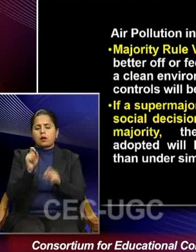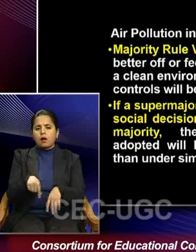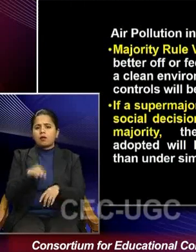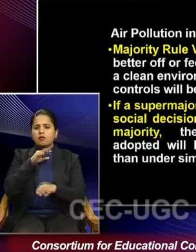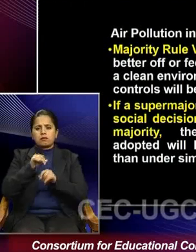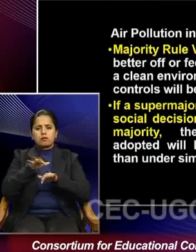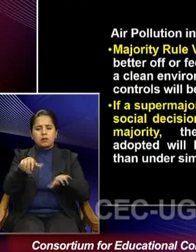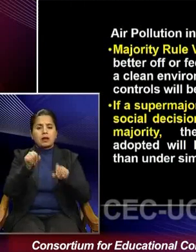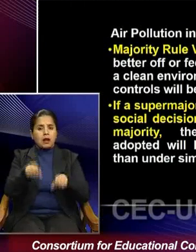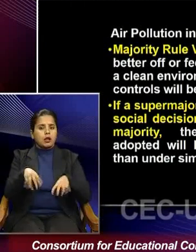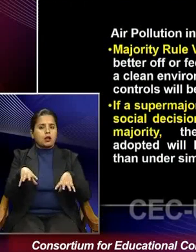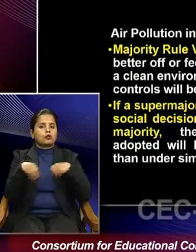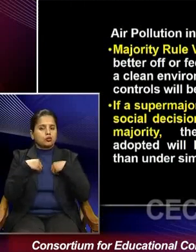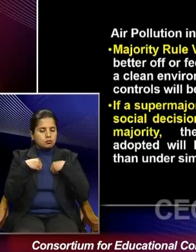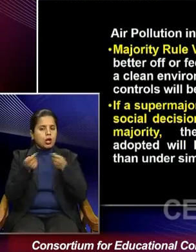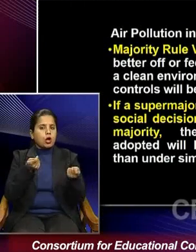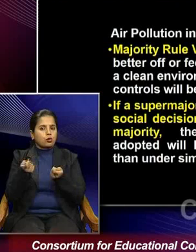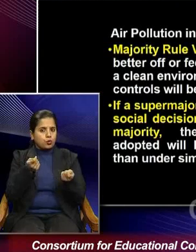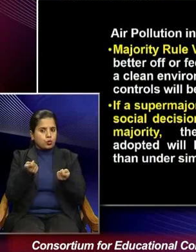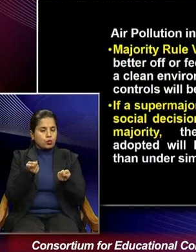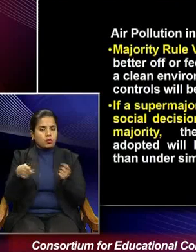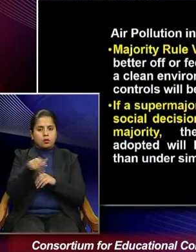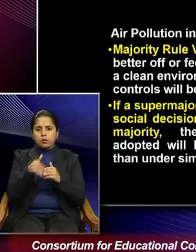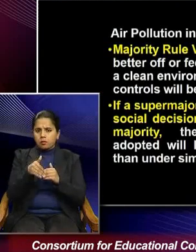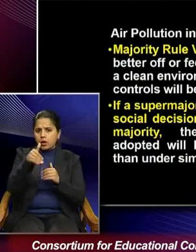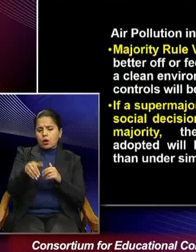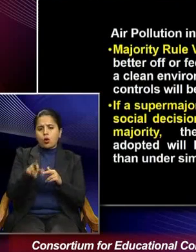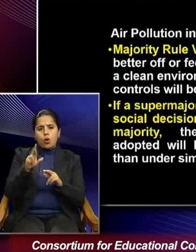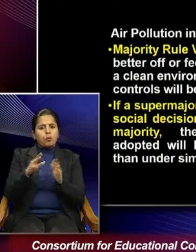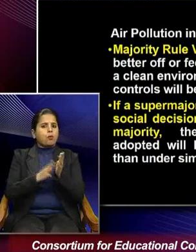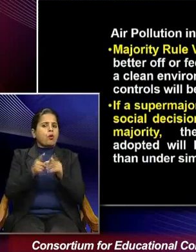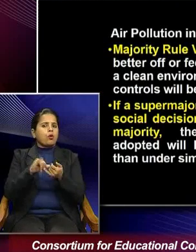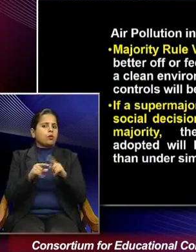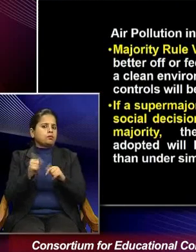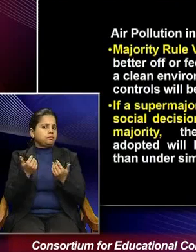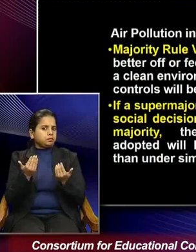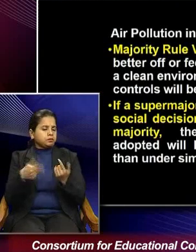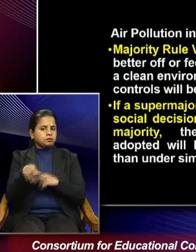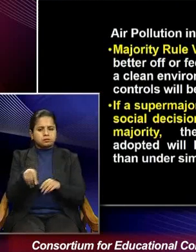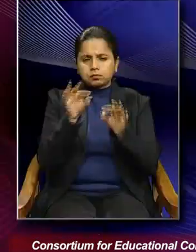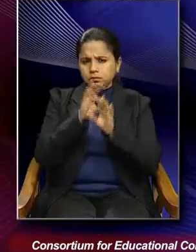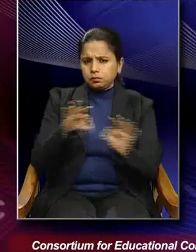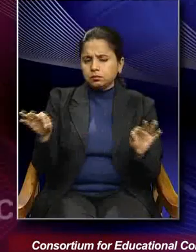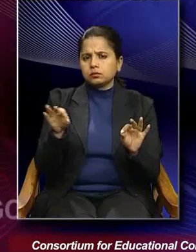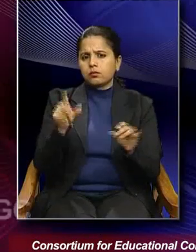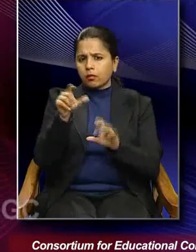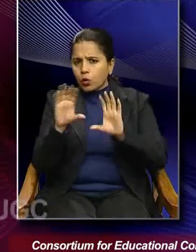control adopted is likely to be modest than under the simple majority rule.